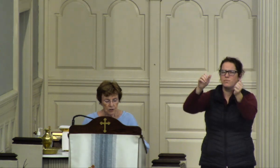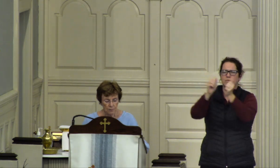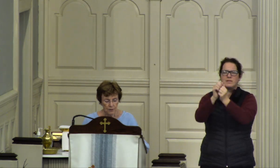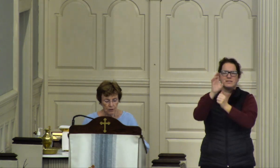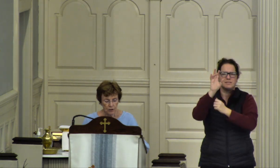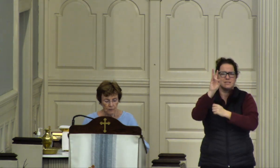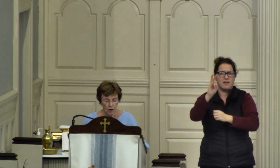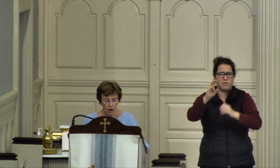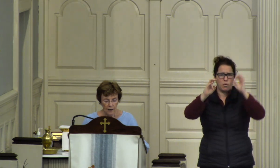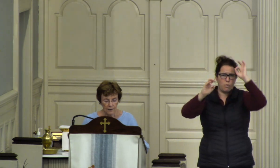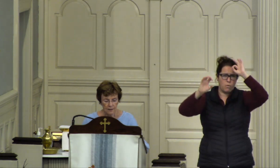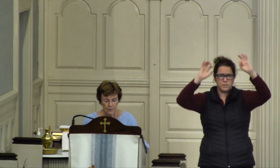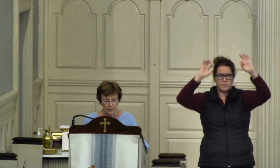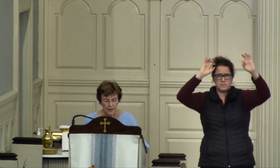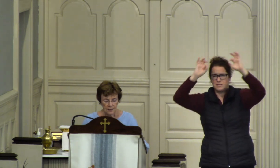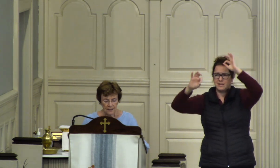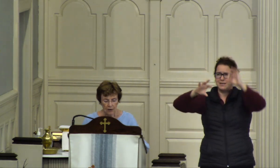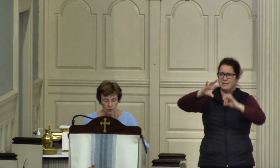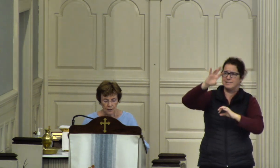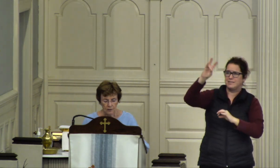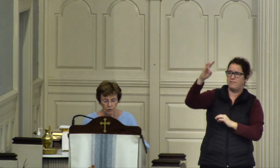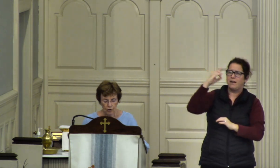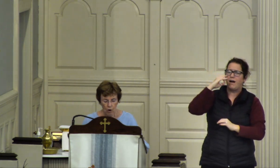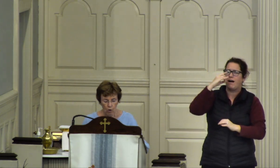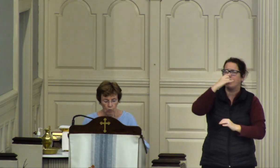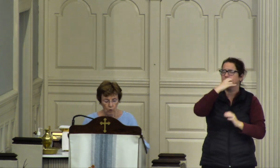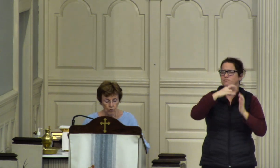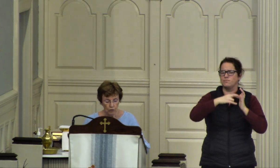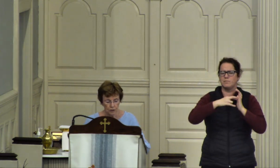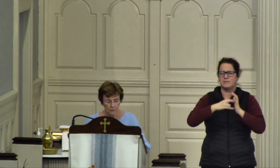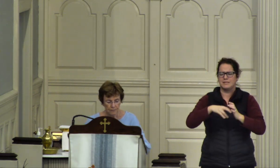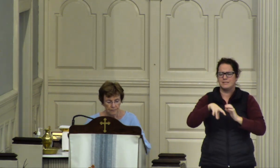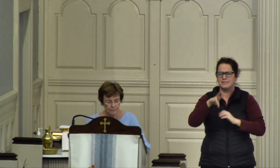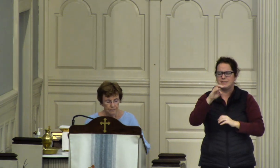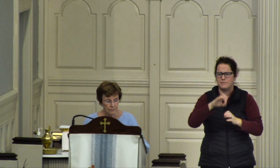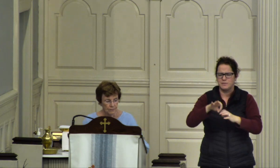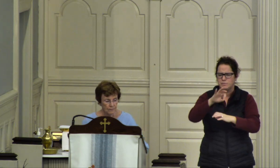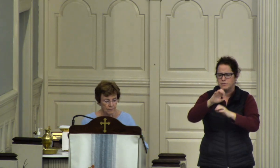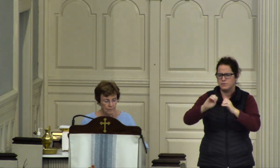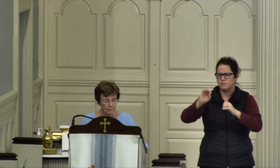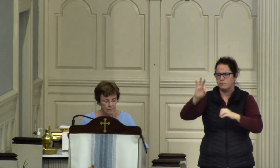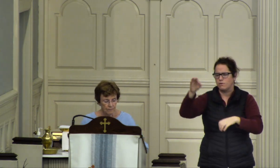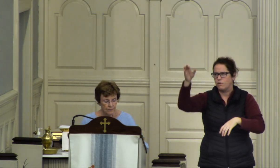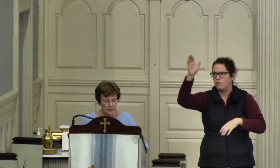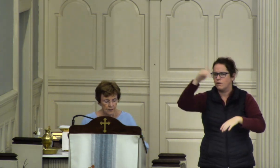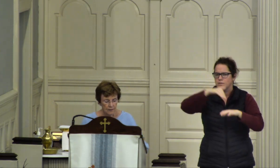seven spirits of God sent out into the whole world.